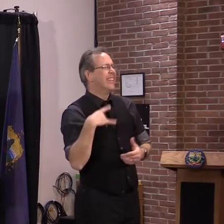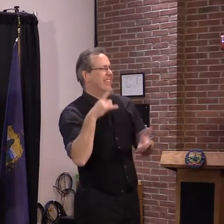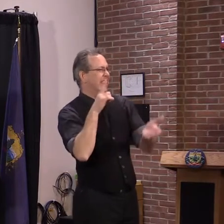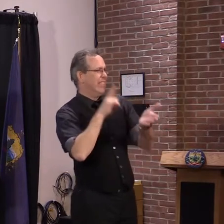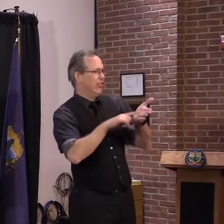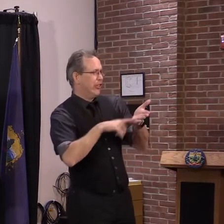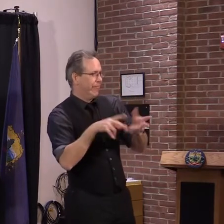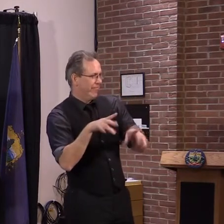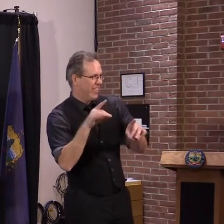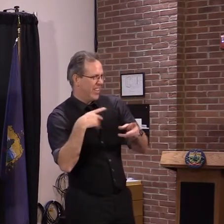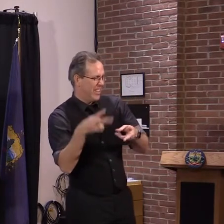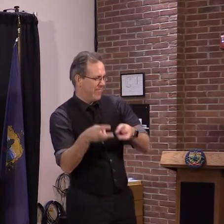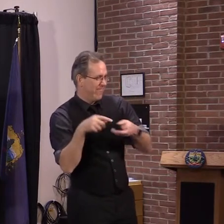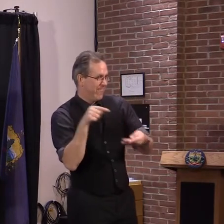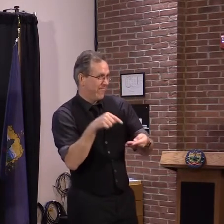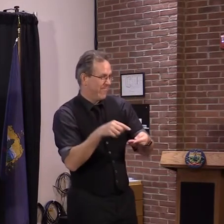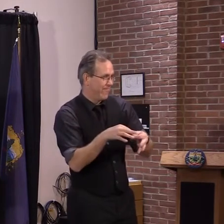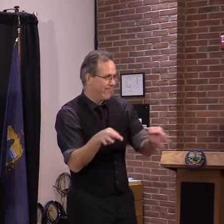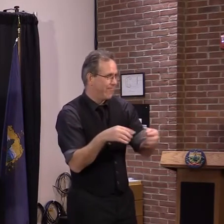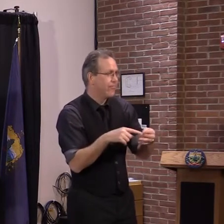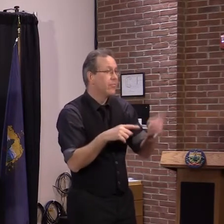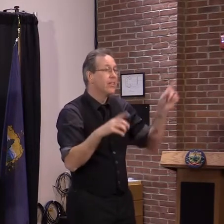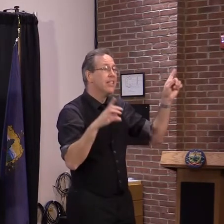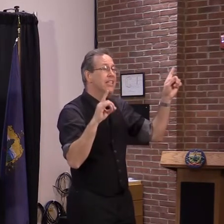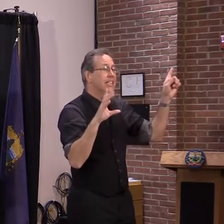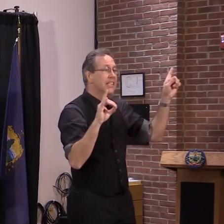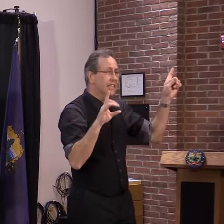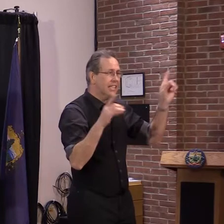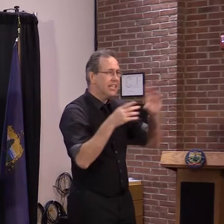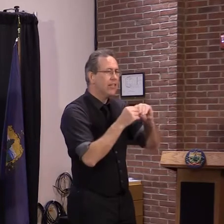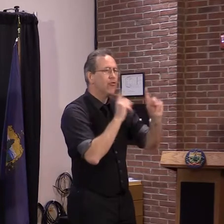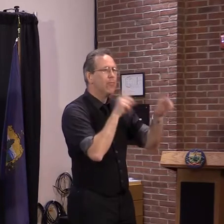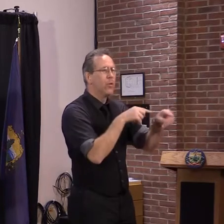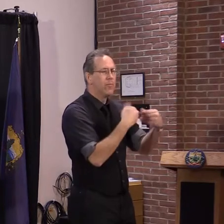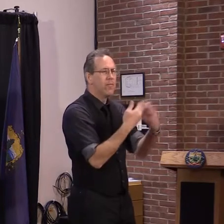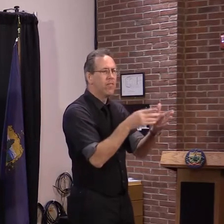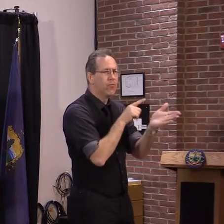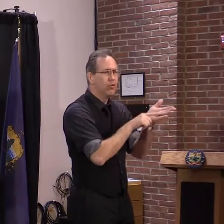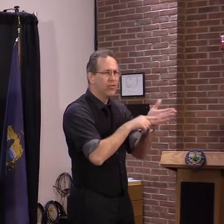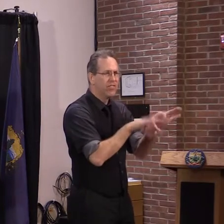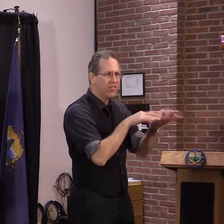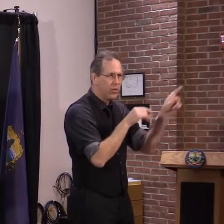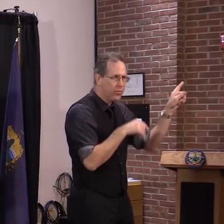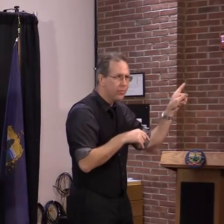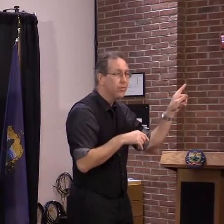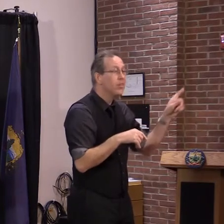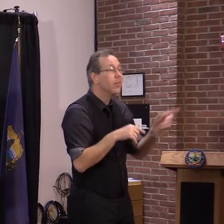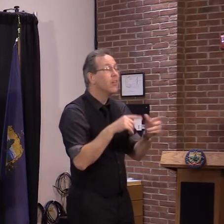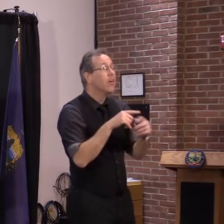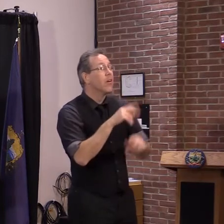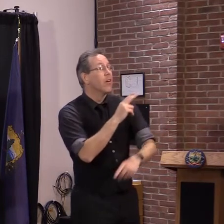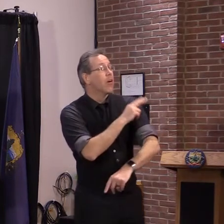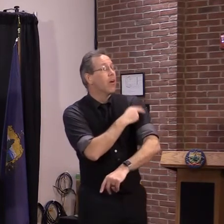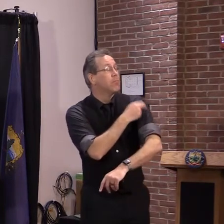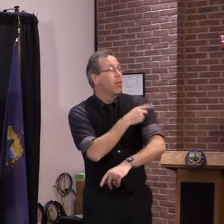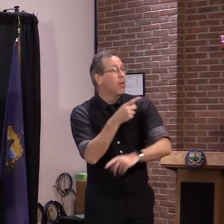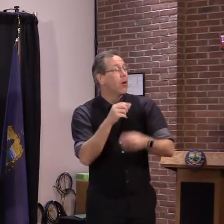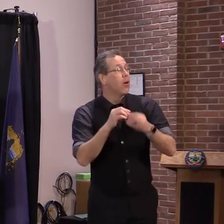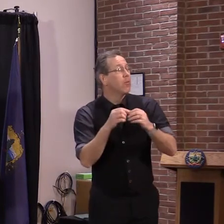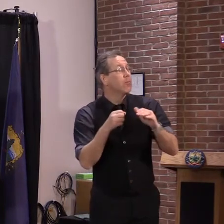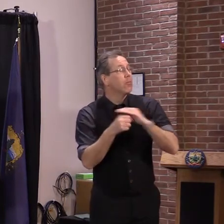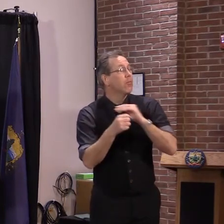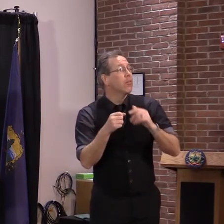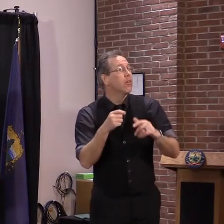that the CDC provided. If you looked at the efficacy for hospitalizations,